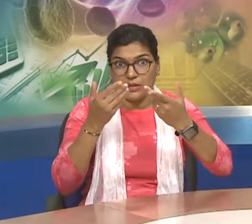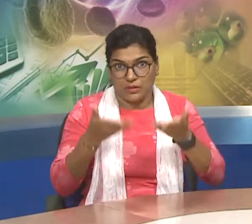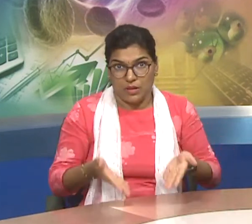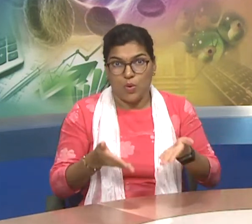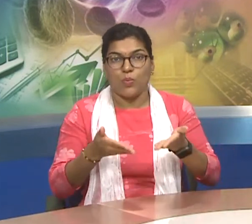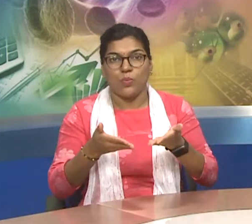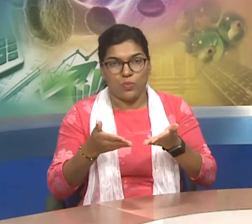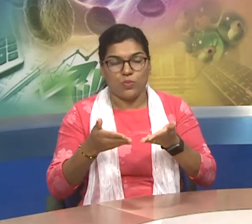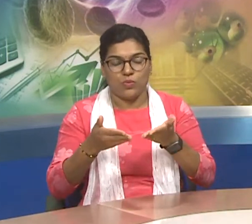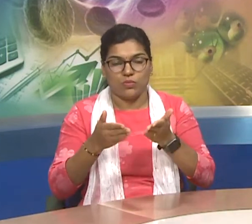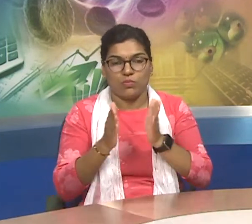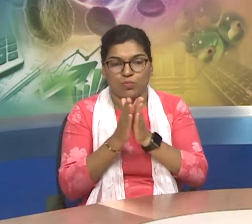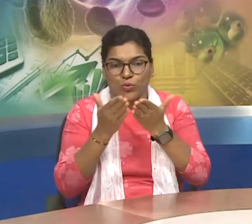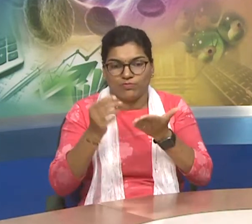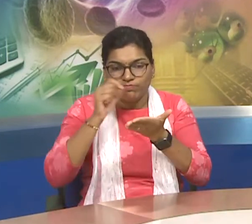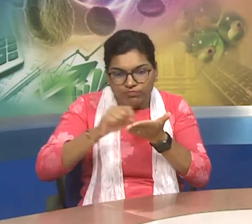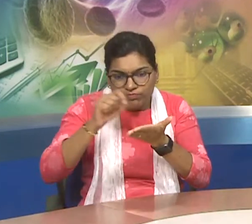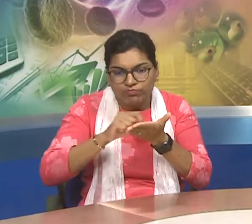Let us first begin with the manual services.